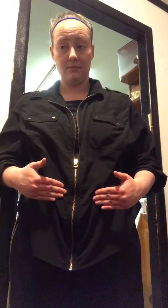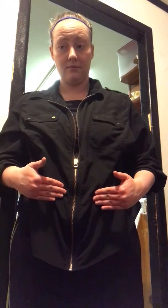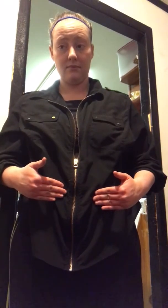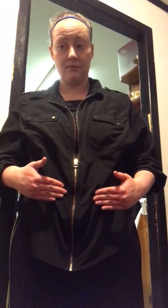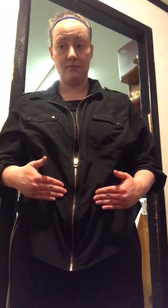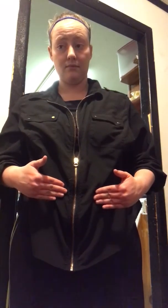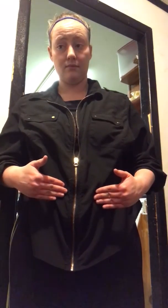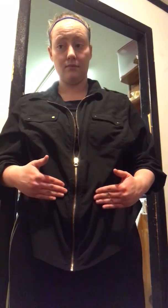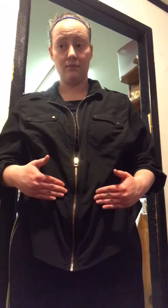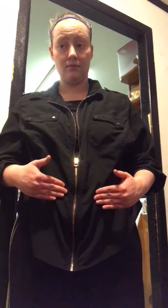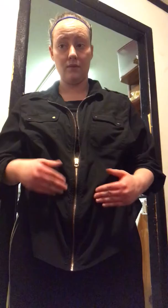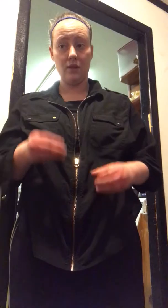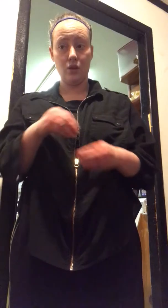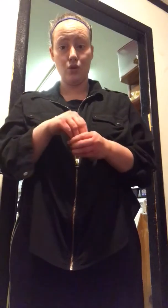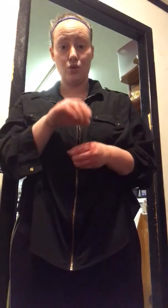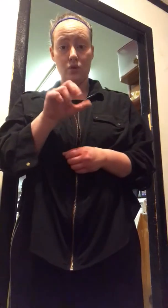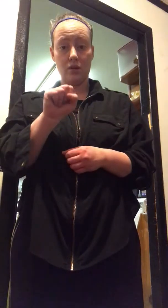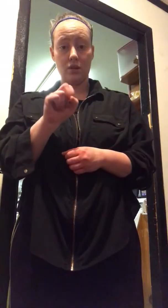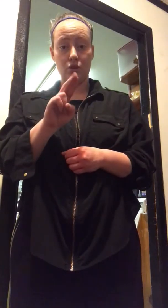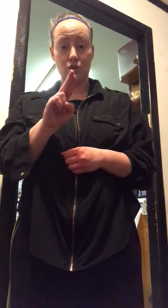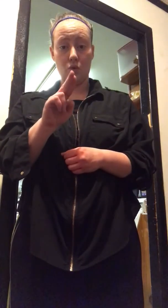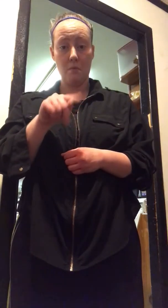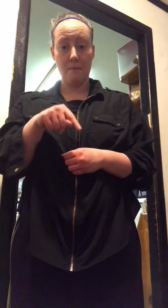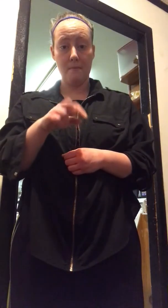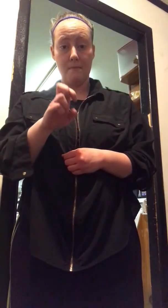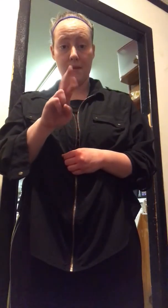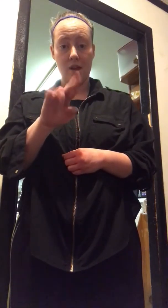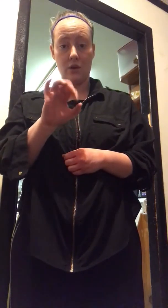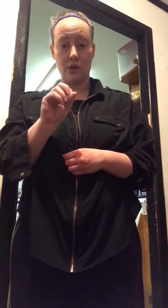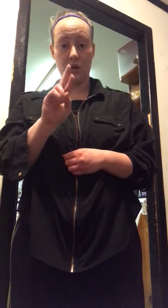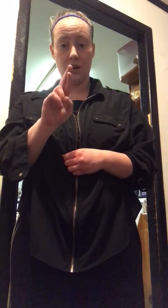into superior and inferior